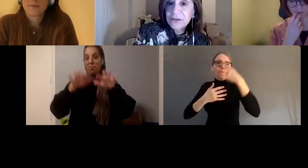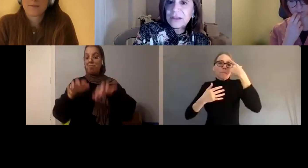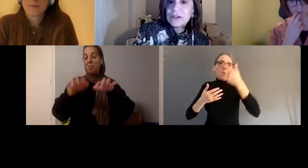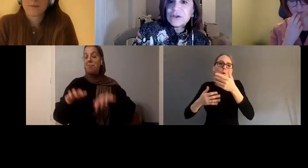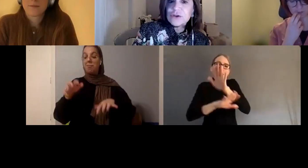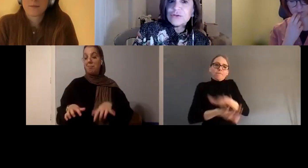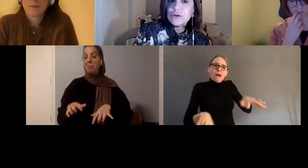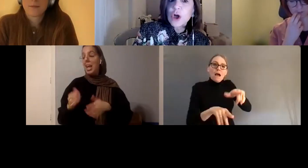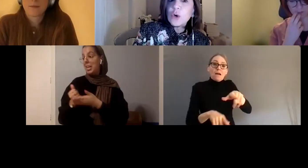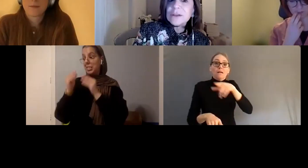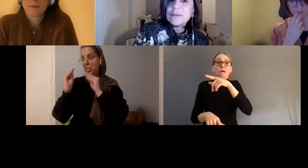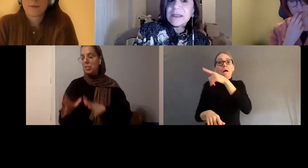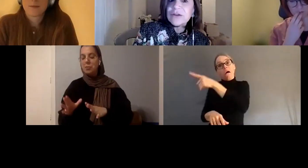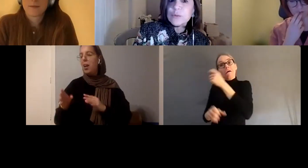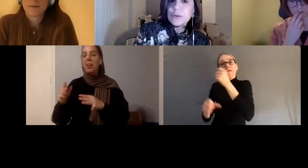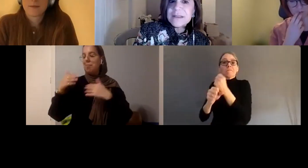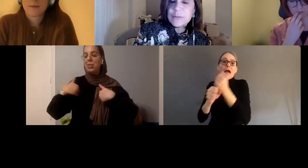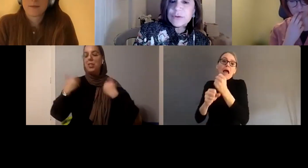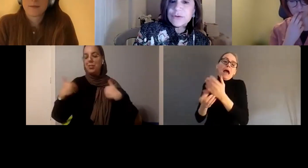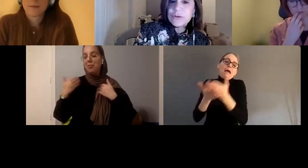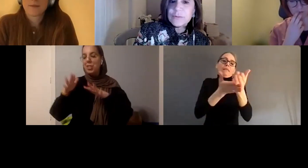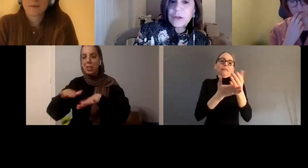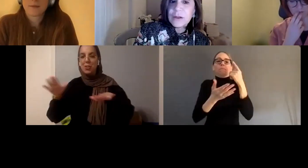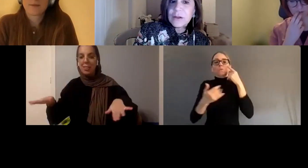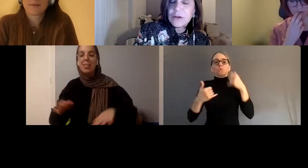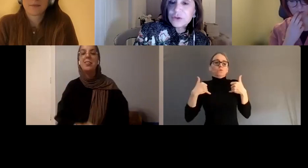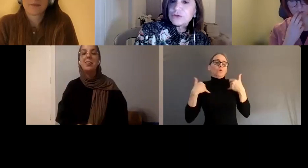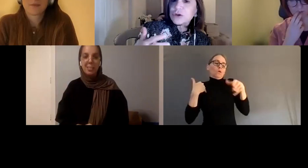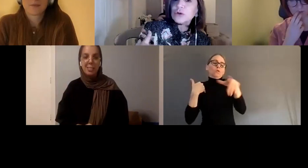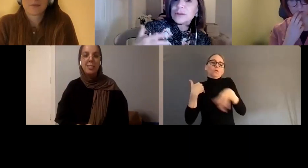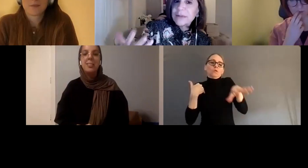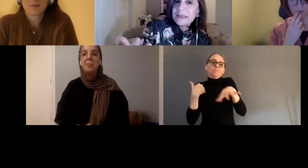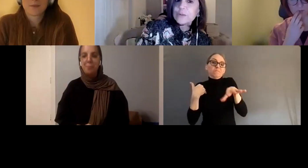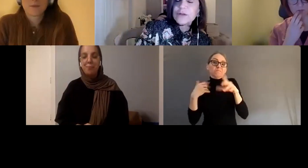1976, children could only meet the principles of